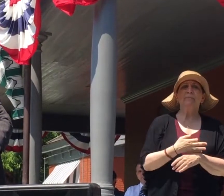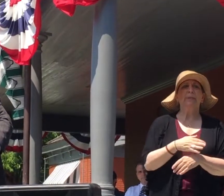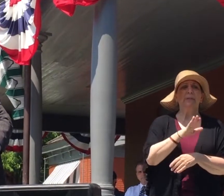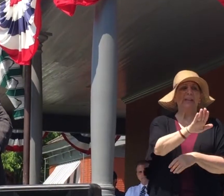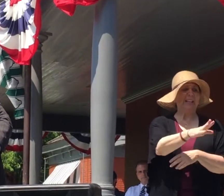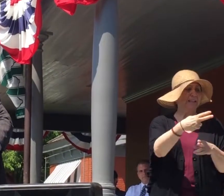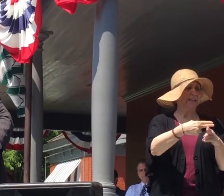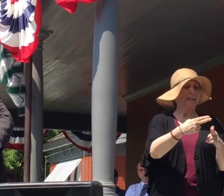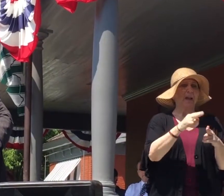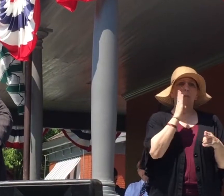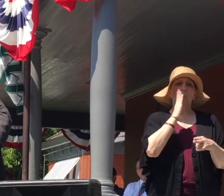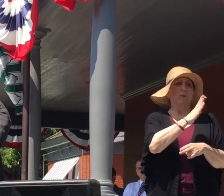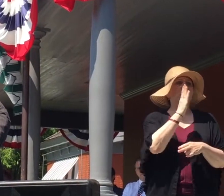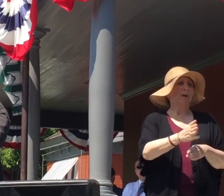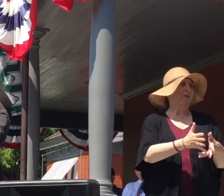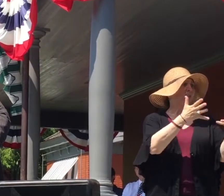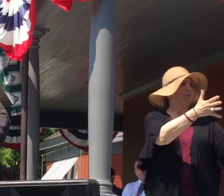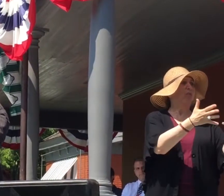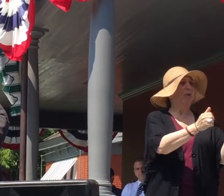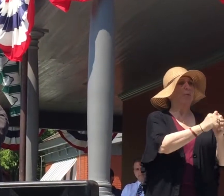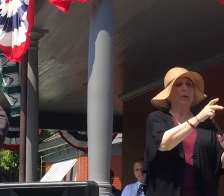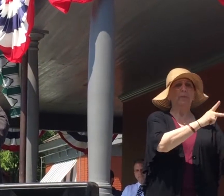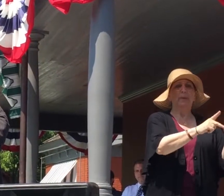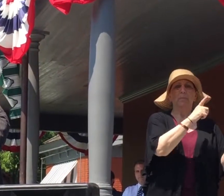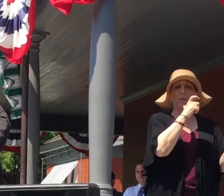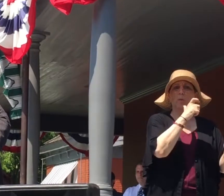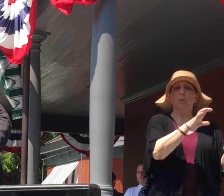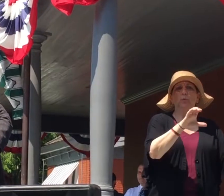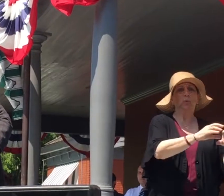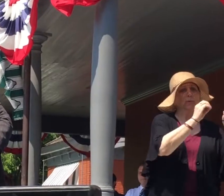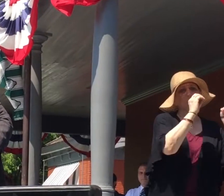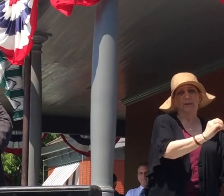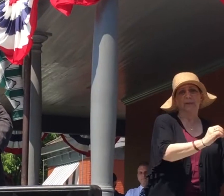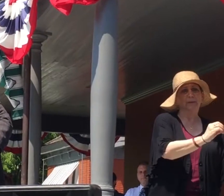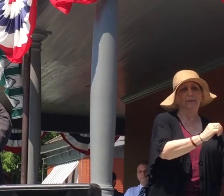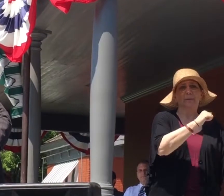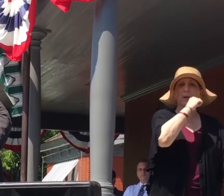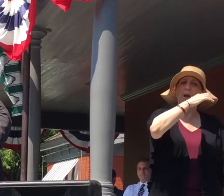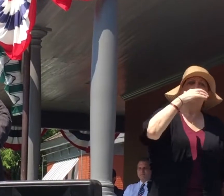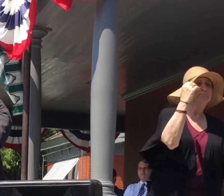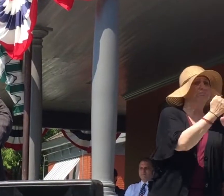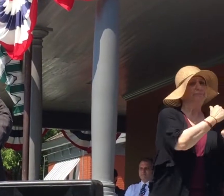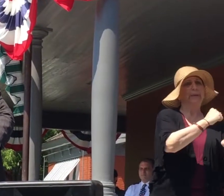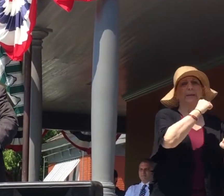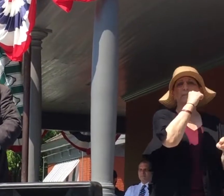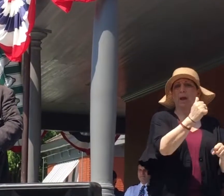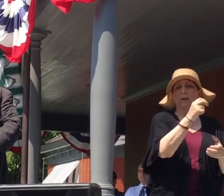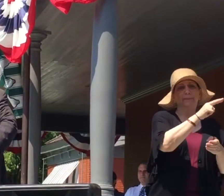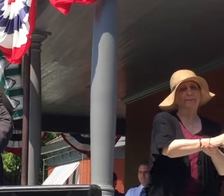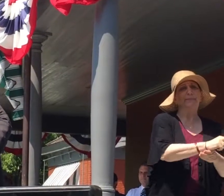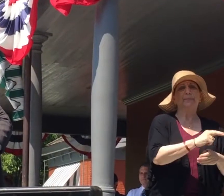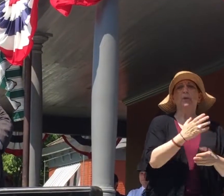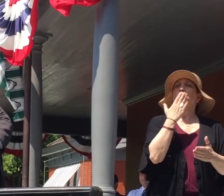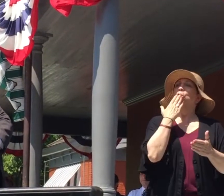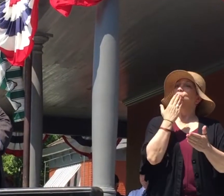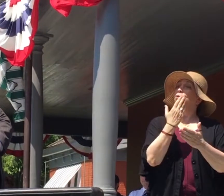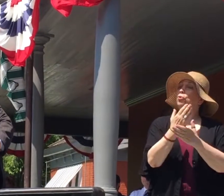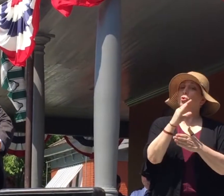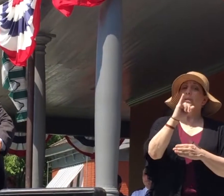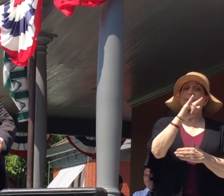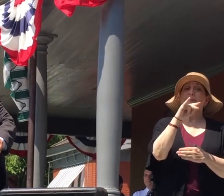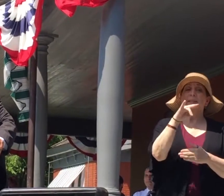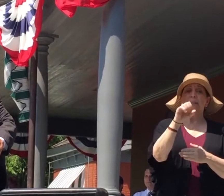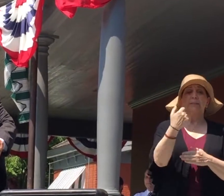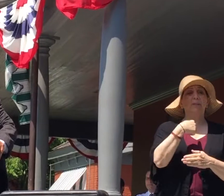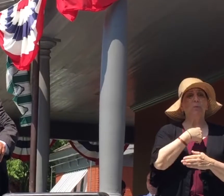never be with those cold and timid souls who know neither victory nor defeat. Good citizens, we've